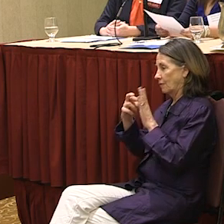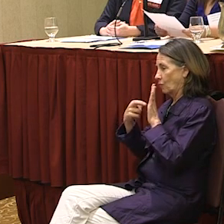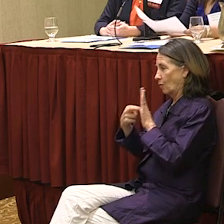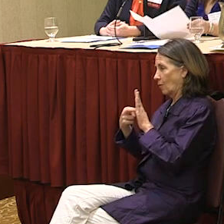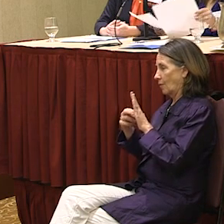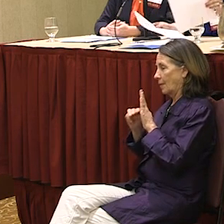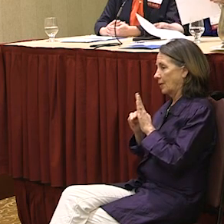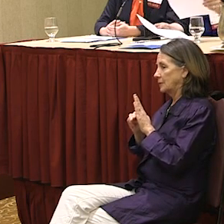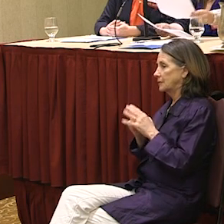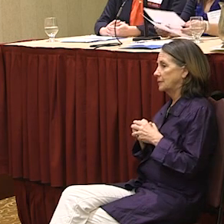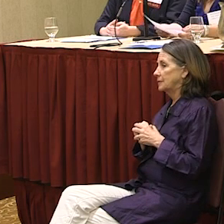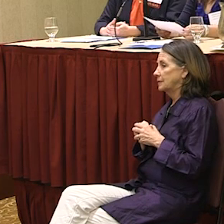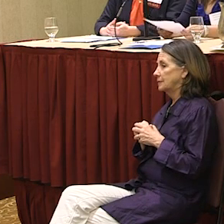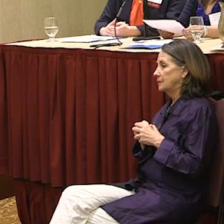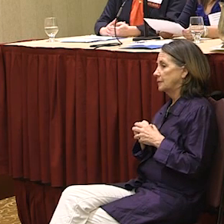models.